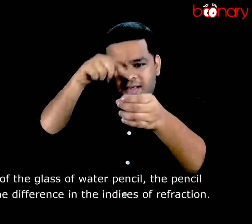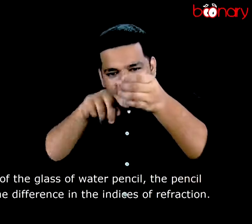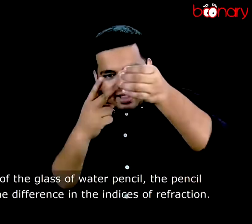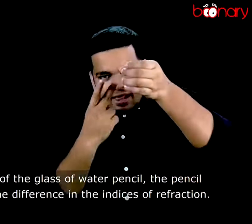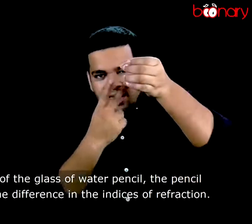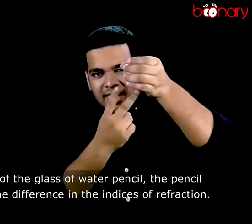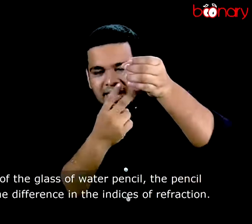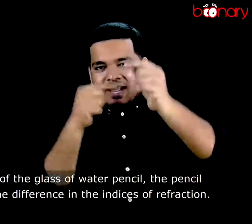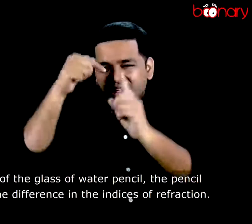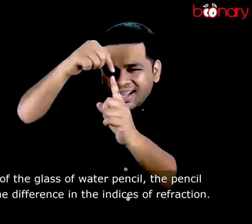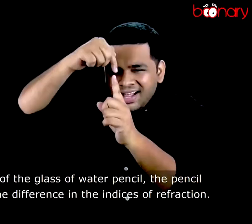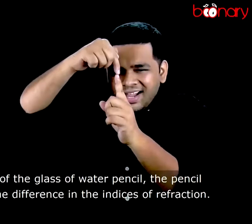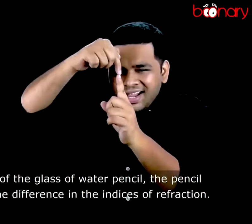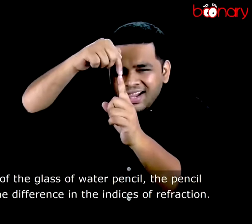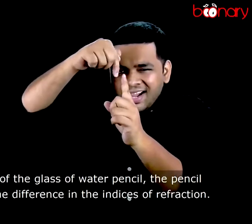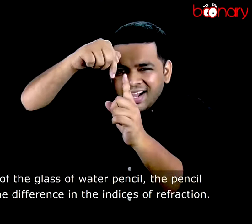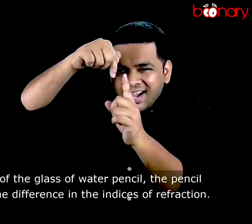the indices of refraction.